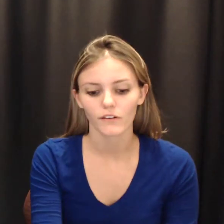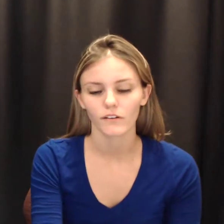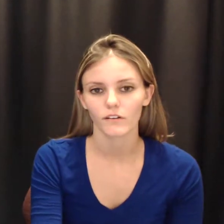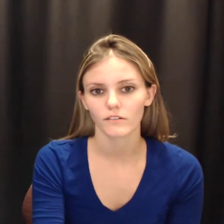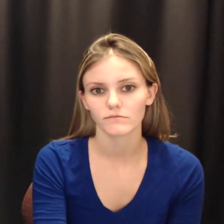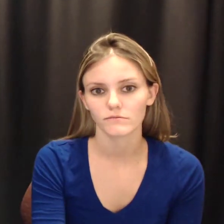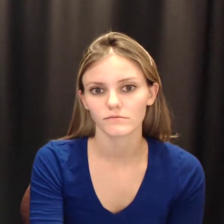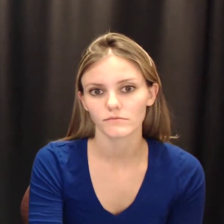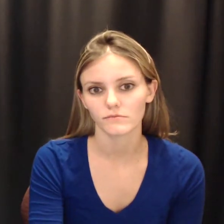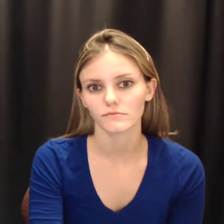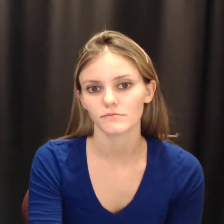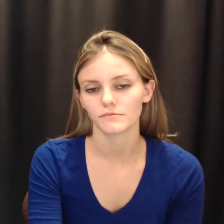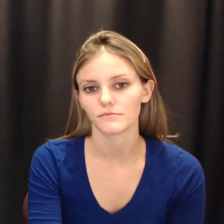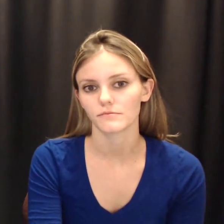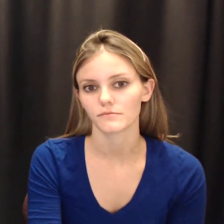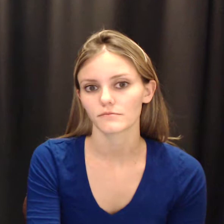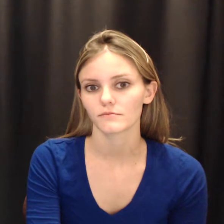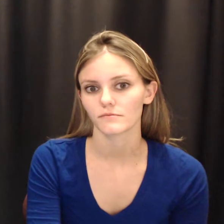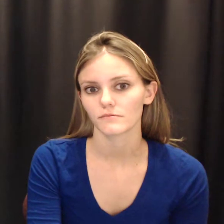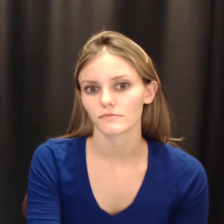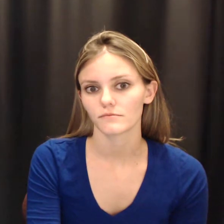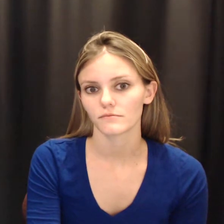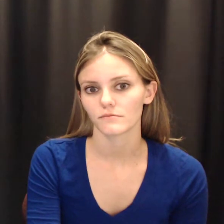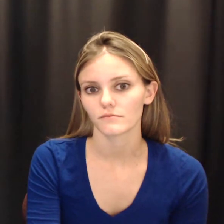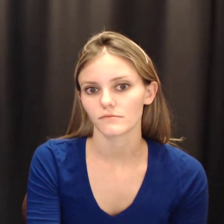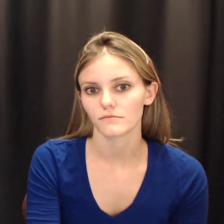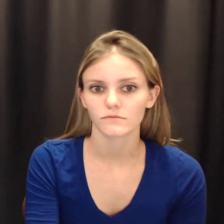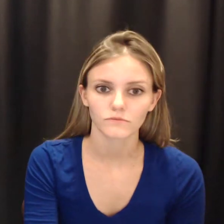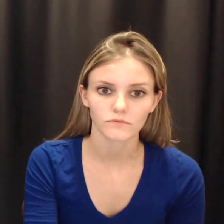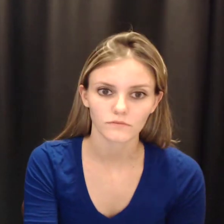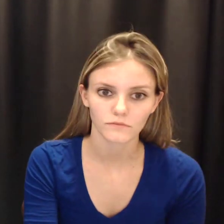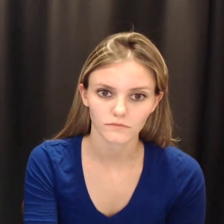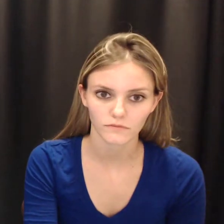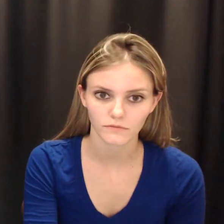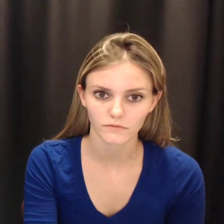More for environmental. Okay. Fair